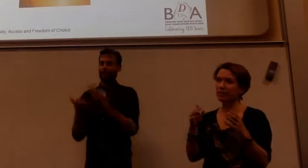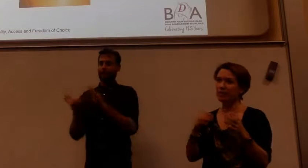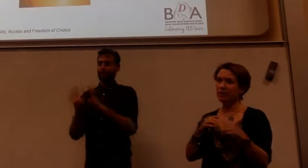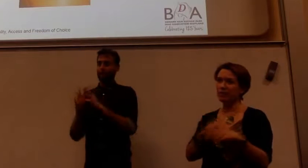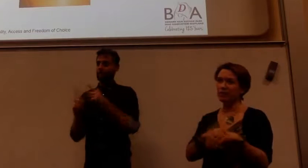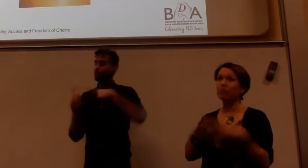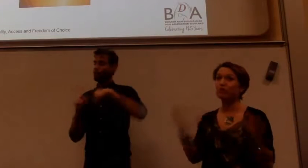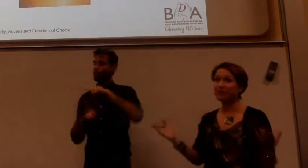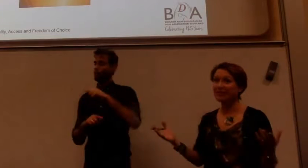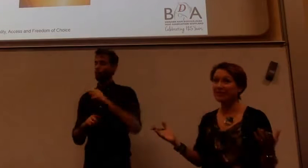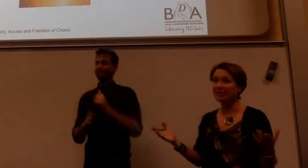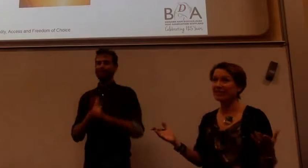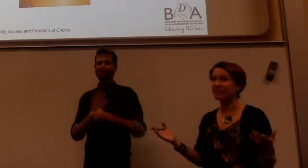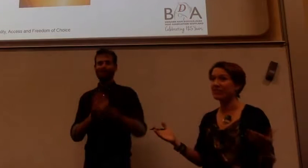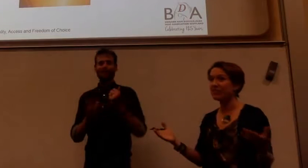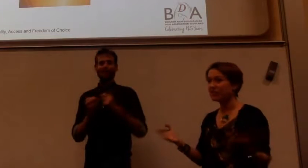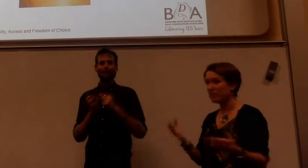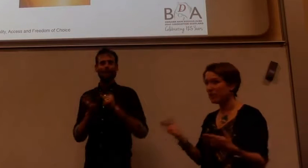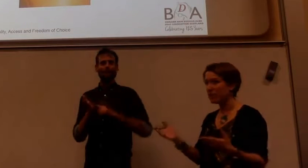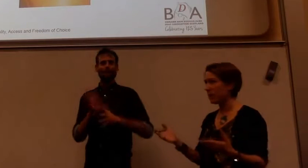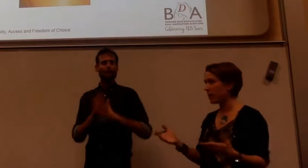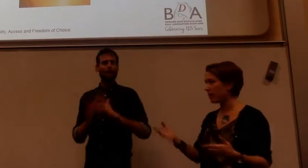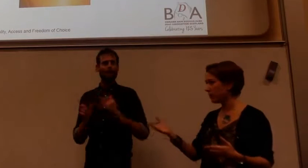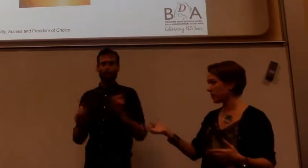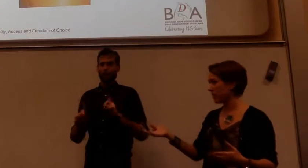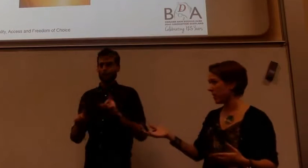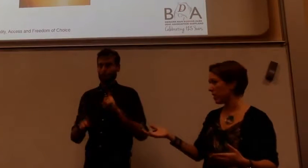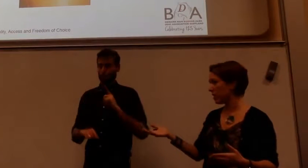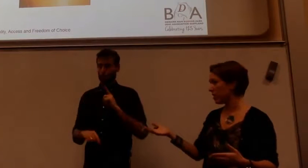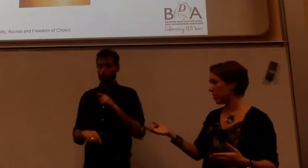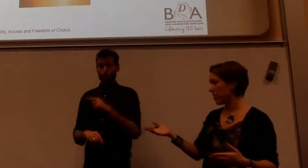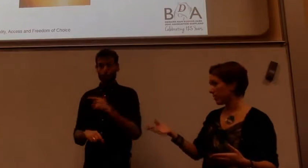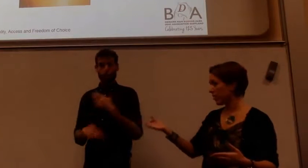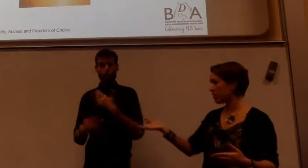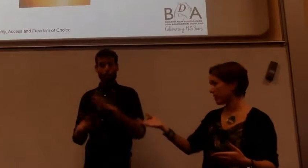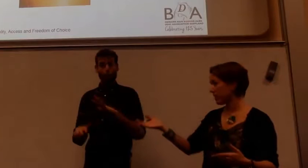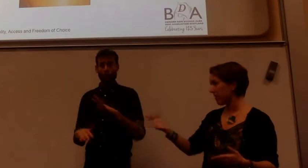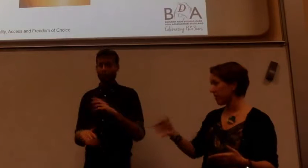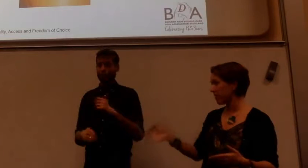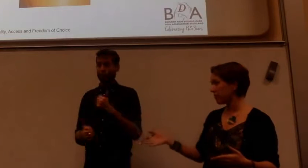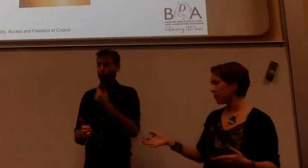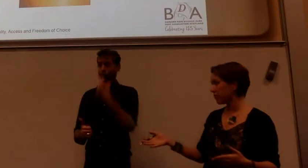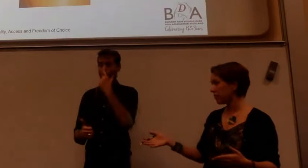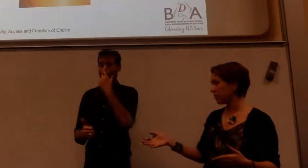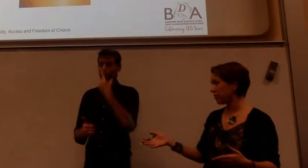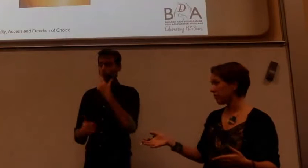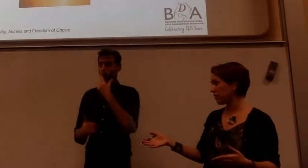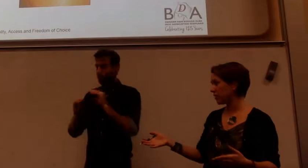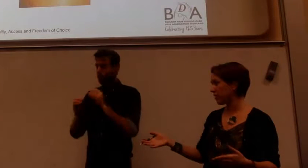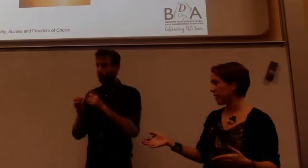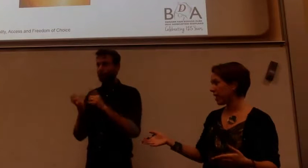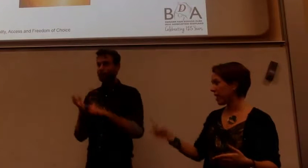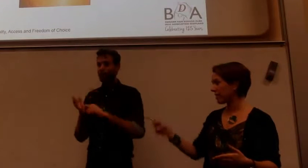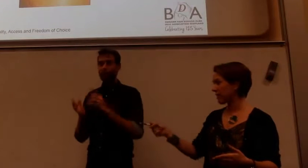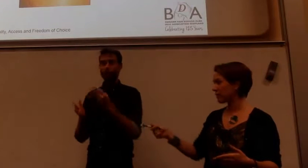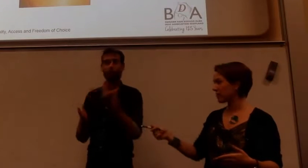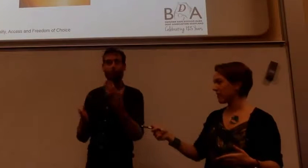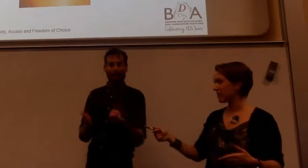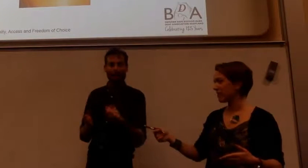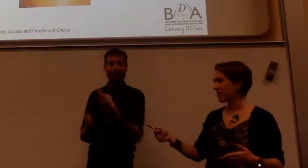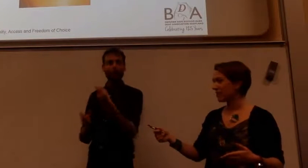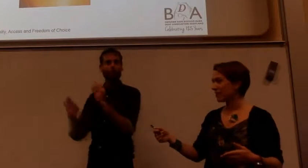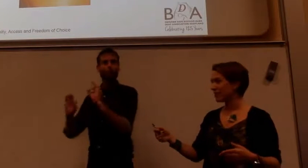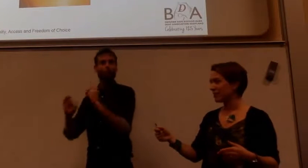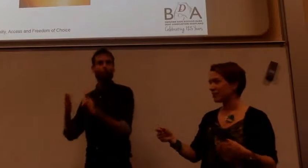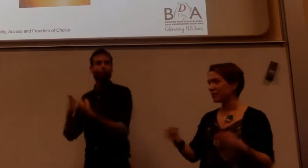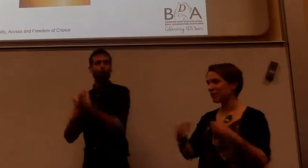and the opportunity to develop that, and also about coder in that group. I think, as Adam